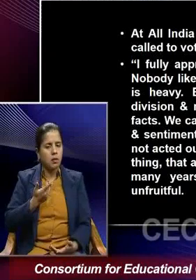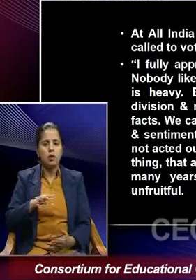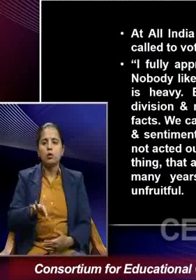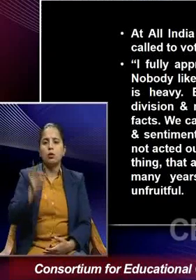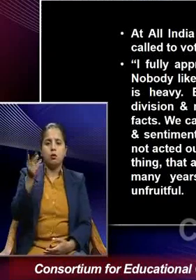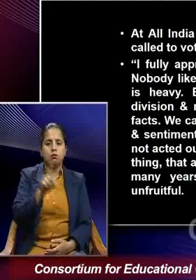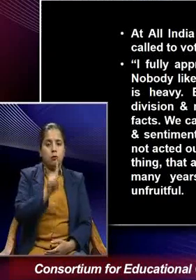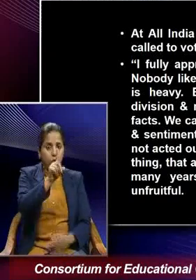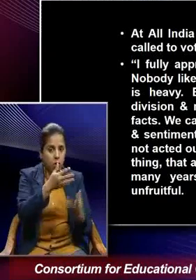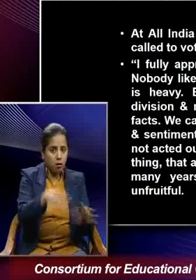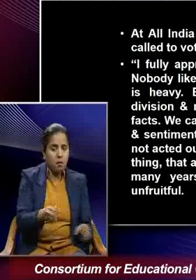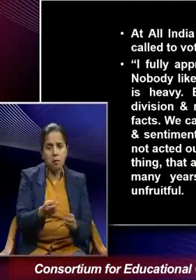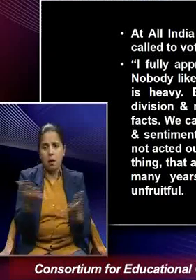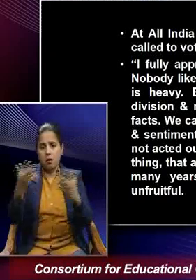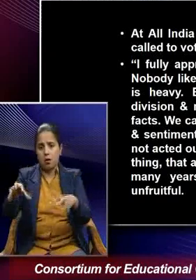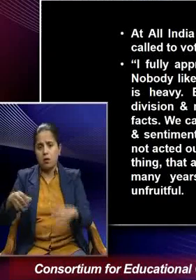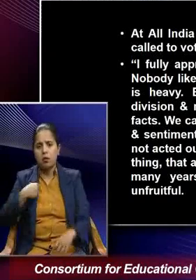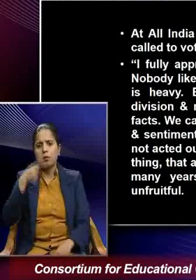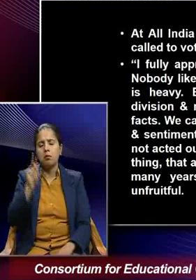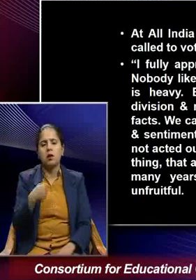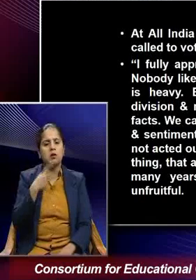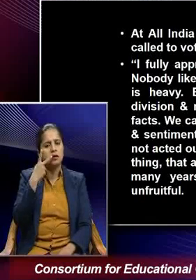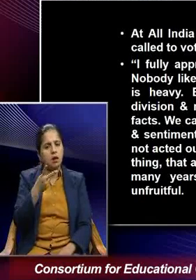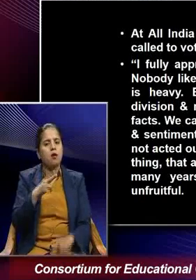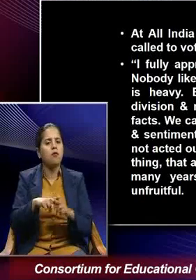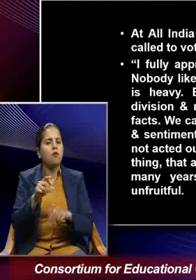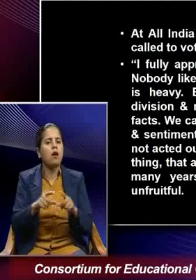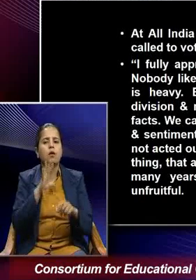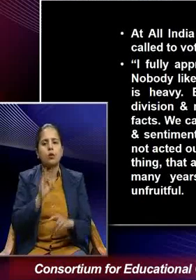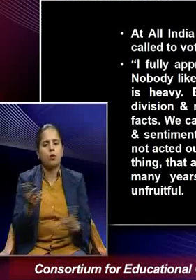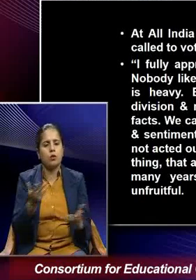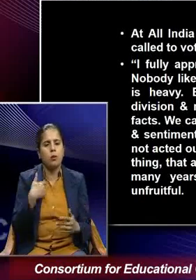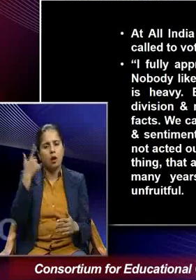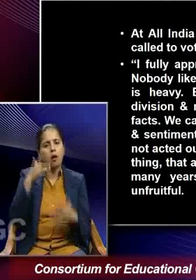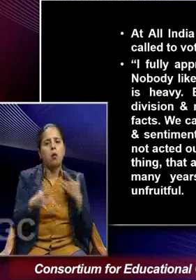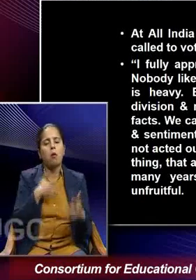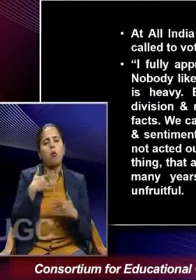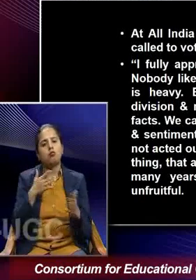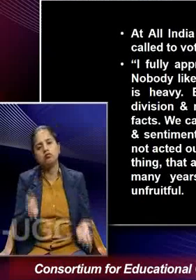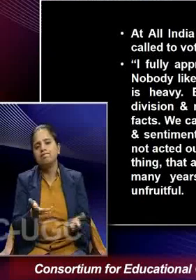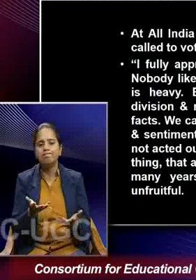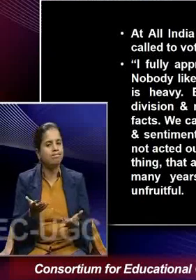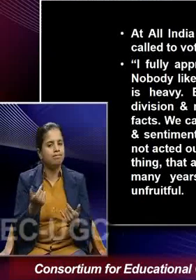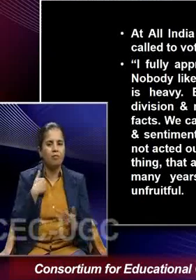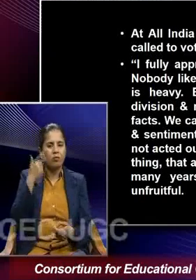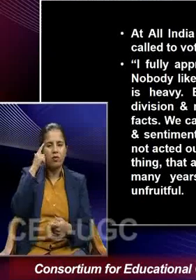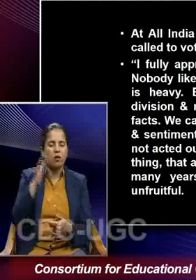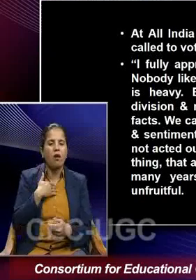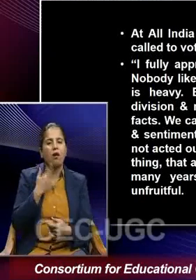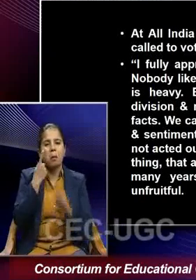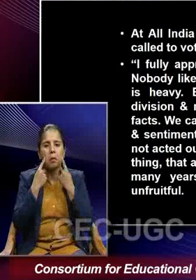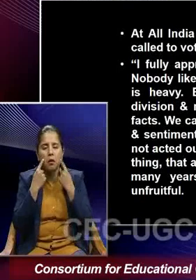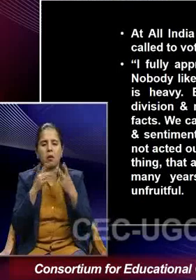between one division and many divisions. We must face facts. We cannot give way to emotionalism and